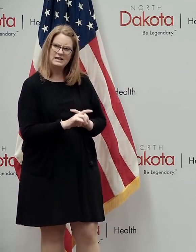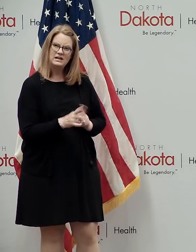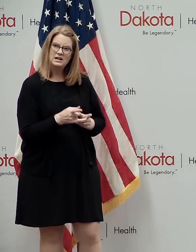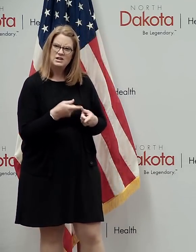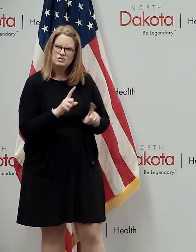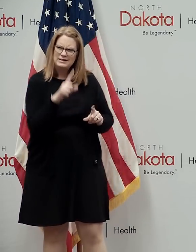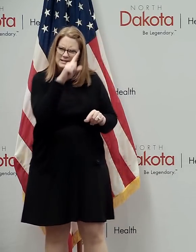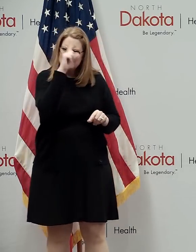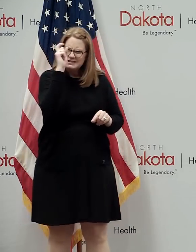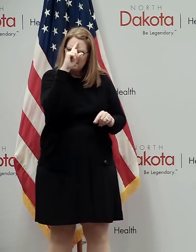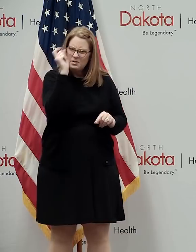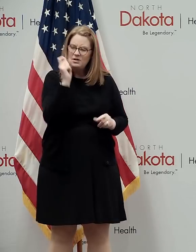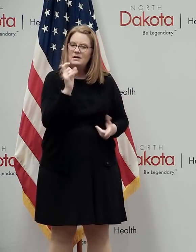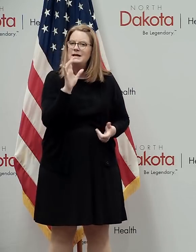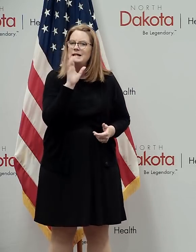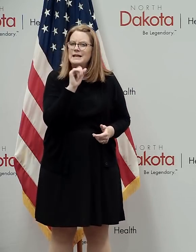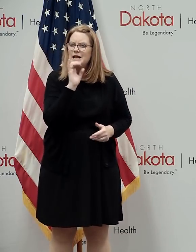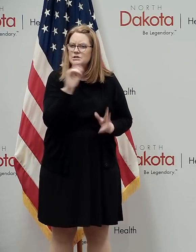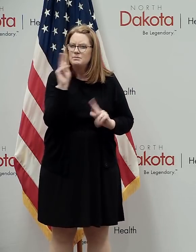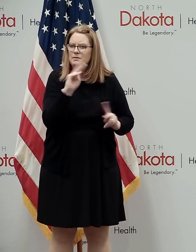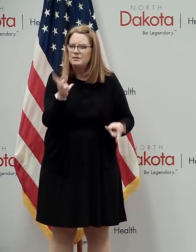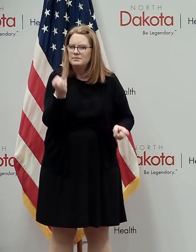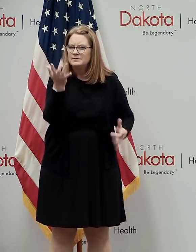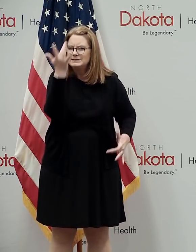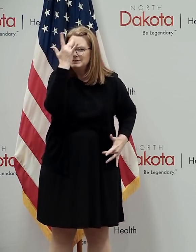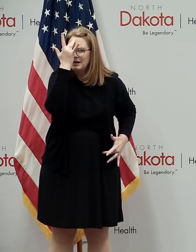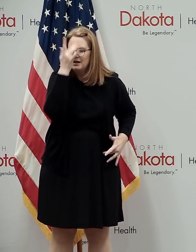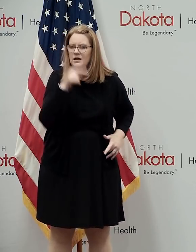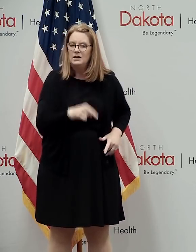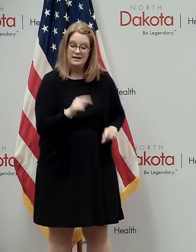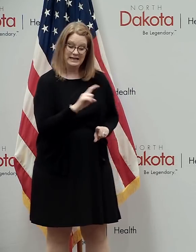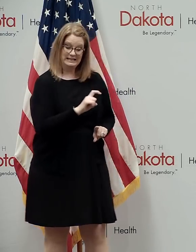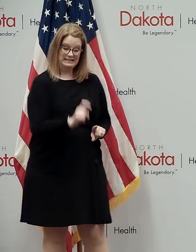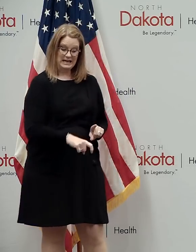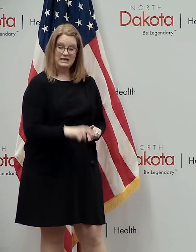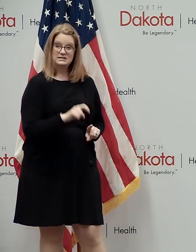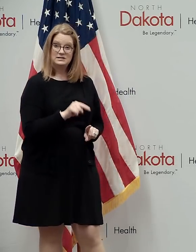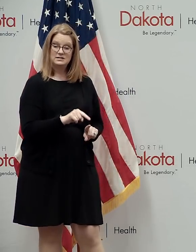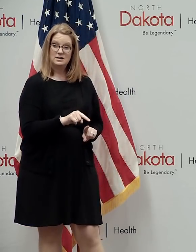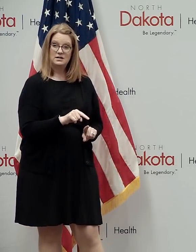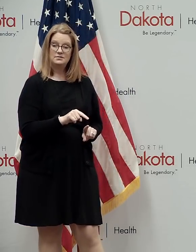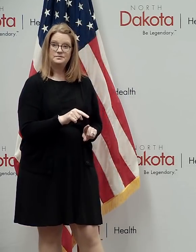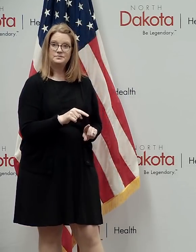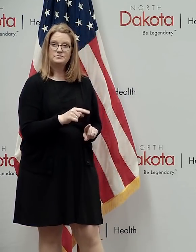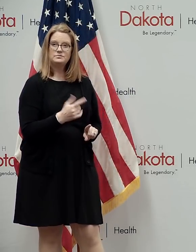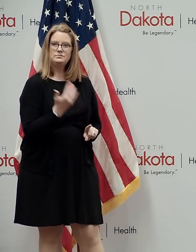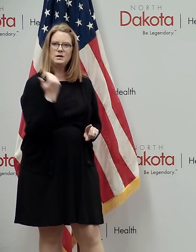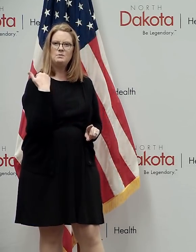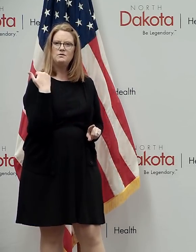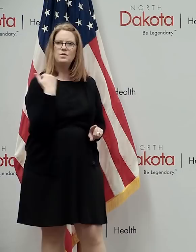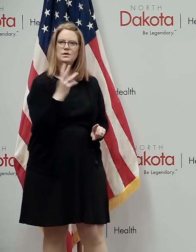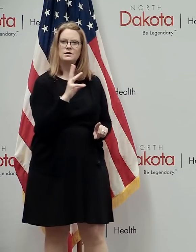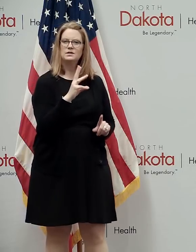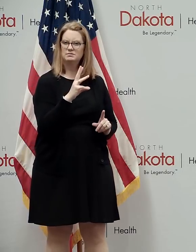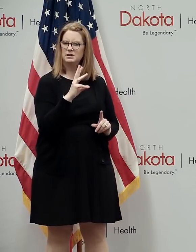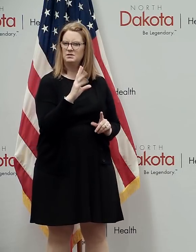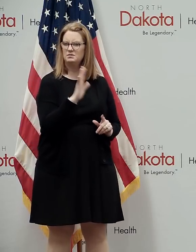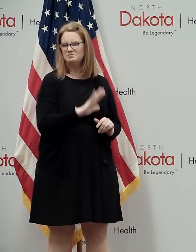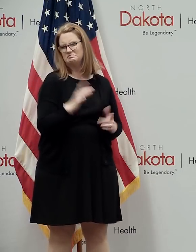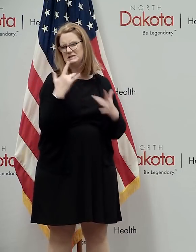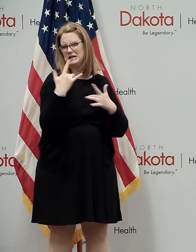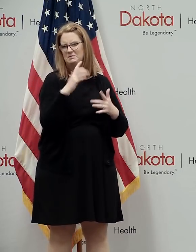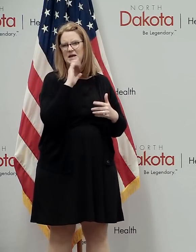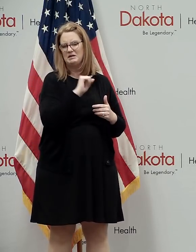summer too, is the average age of those infected. For example, in Texas, the COVID cases were 60 plus in the